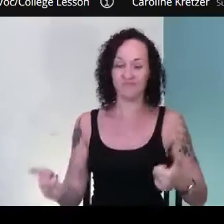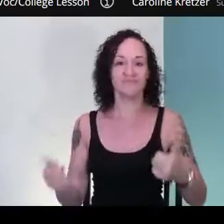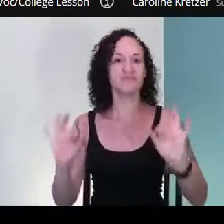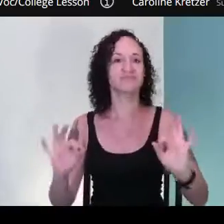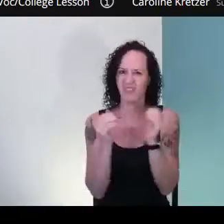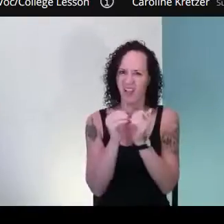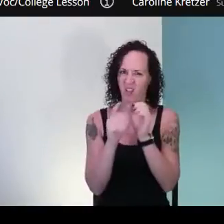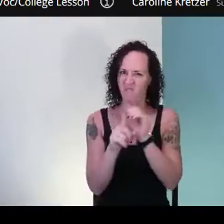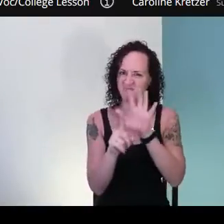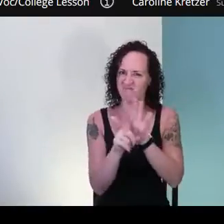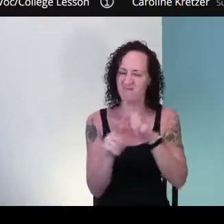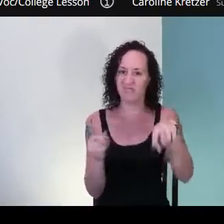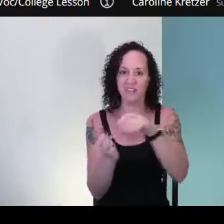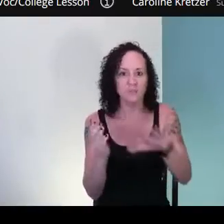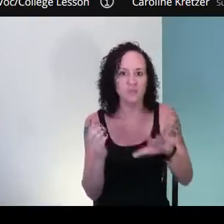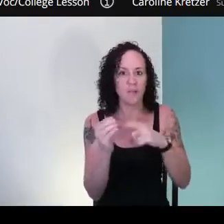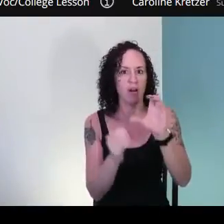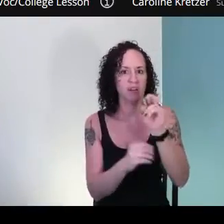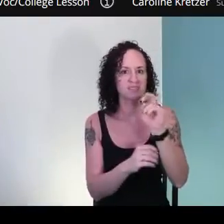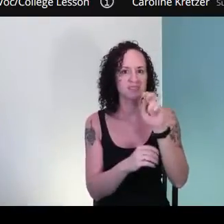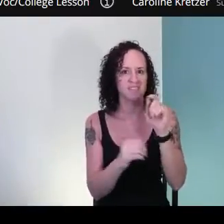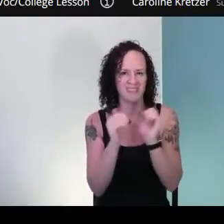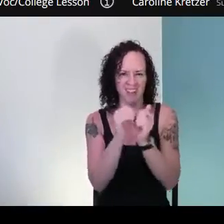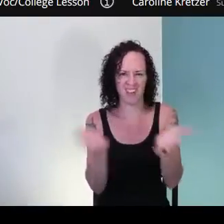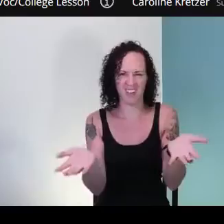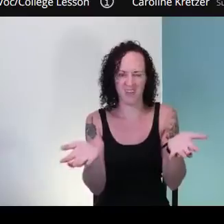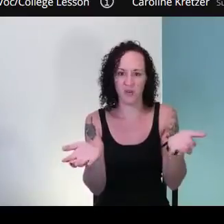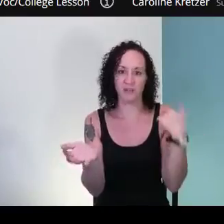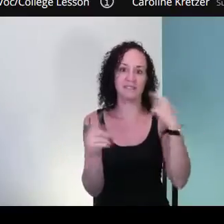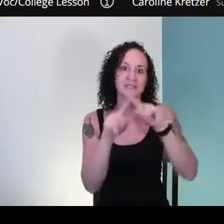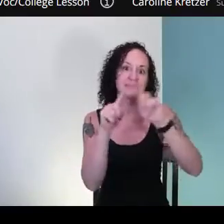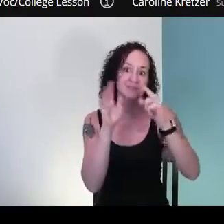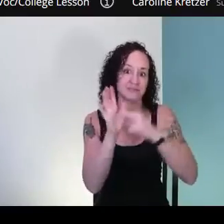activities? Making that both participants want to do that activity together.